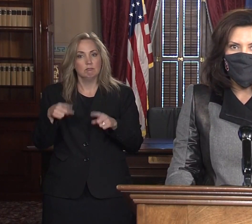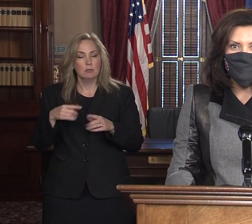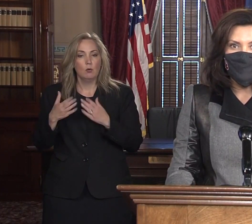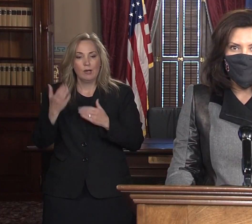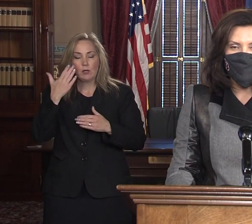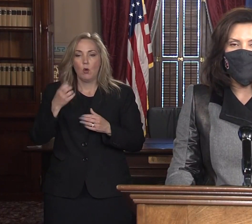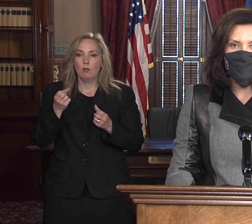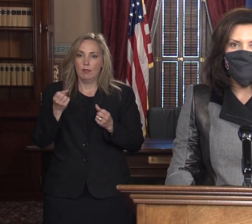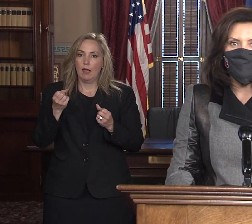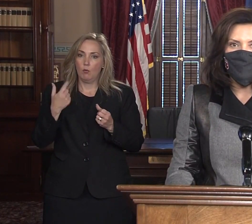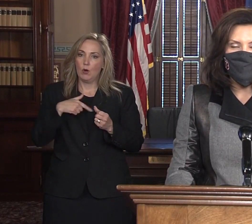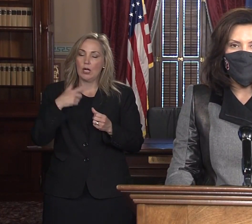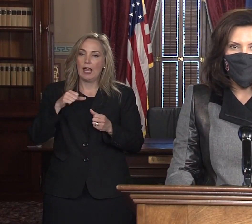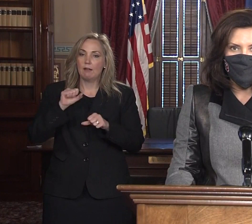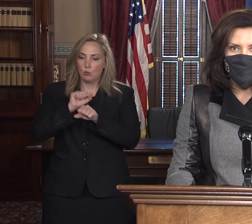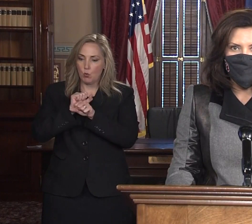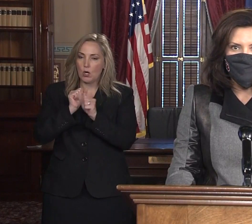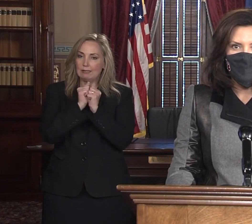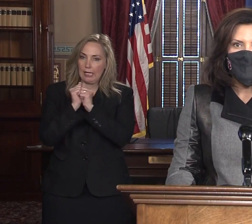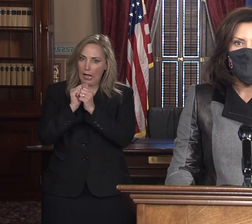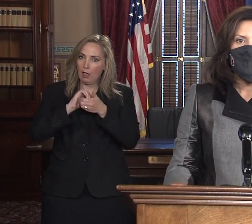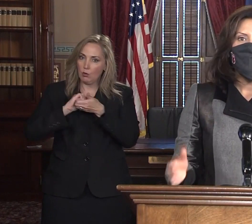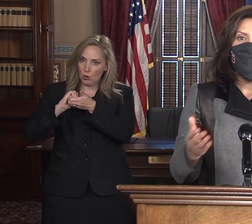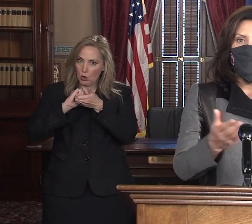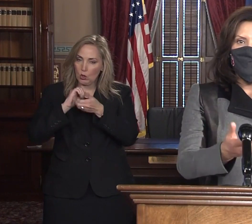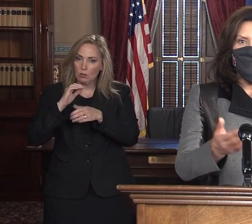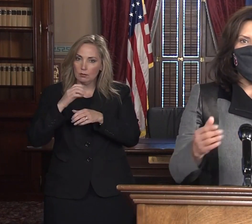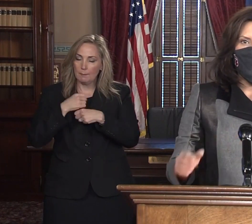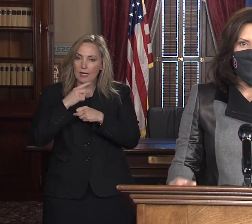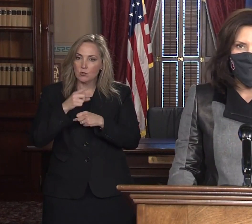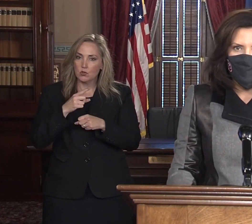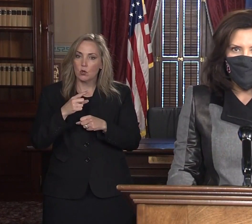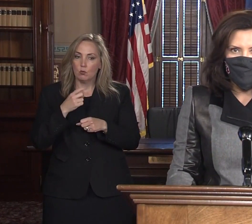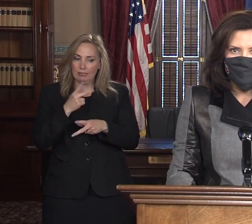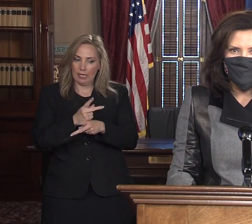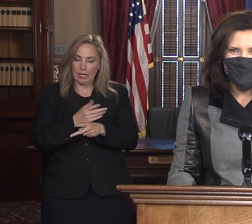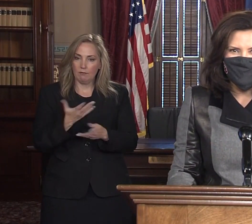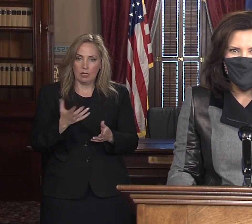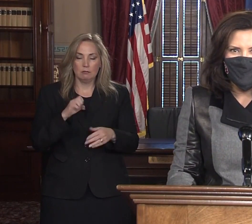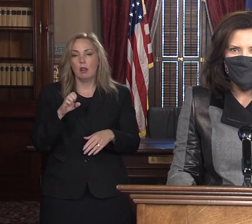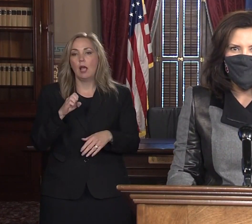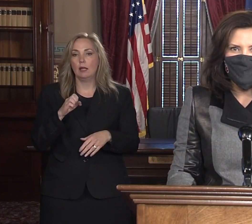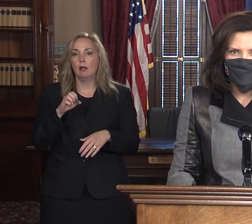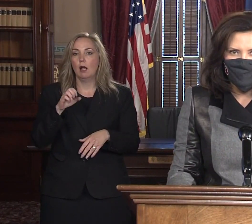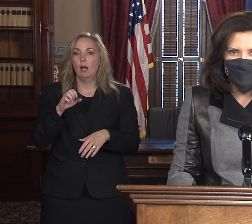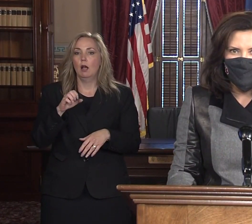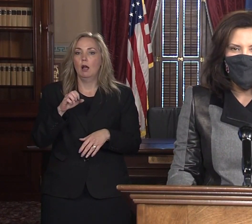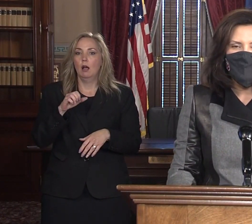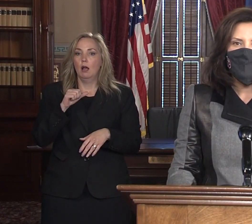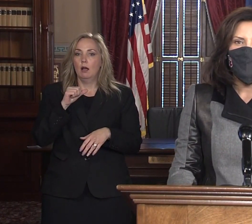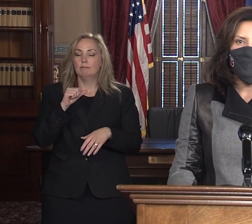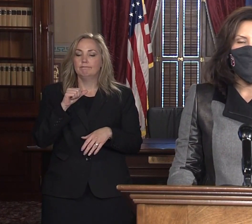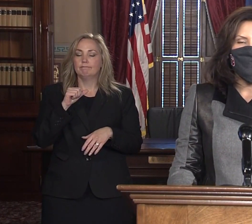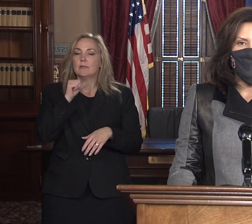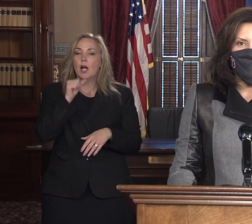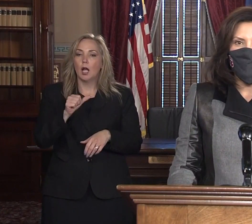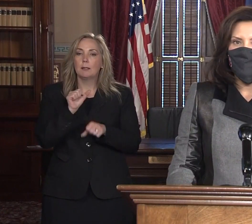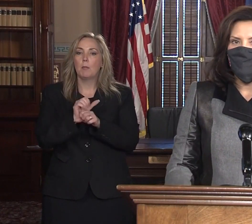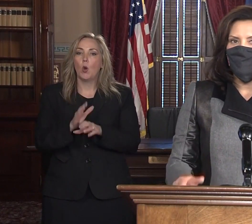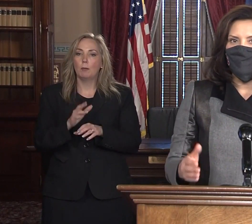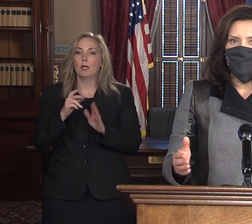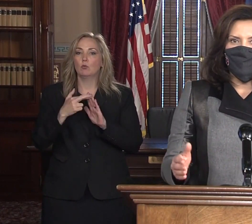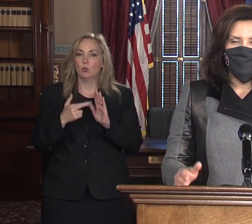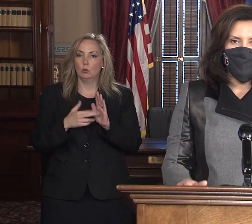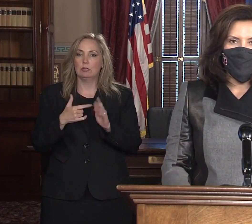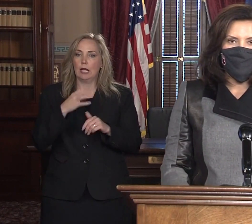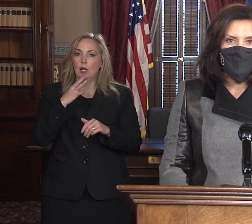have to work together on to make sure that we address. For instance, the unemployment bills that I signed yesterday. Another example